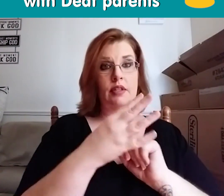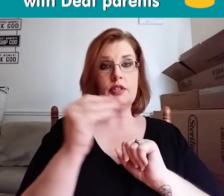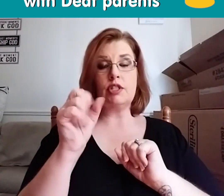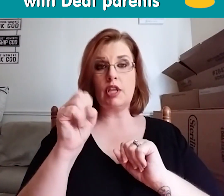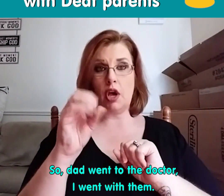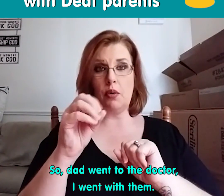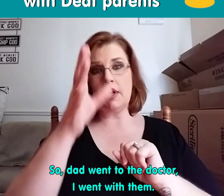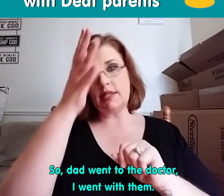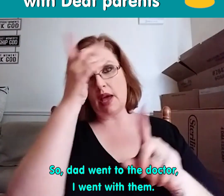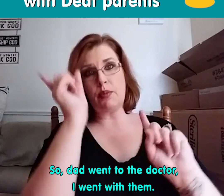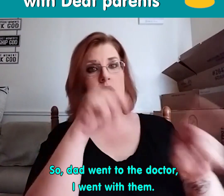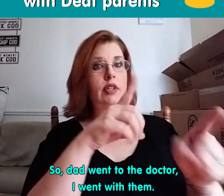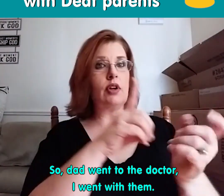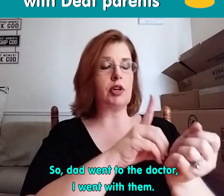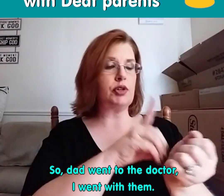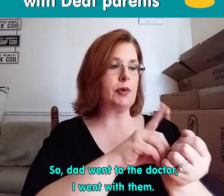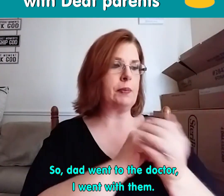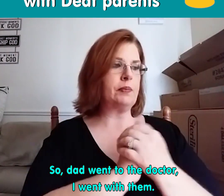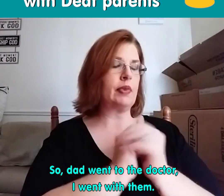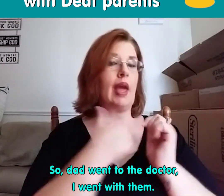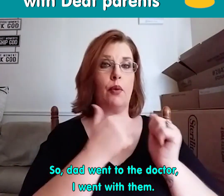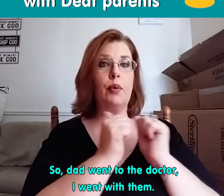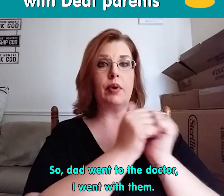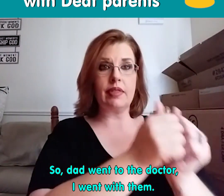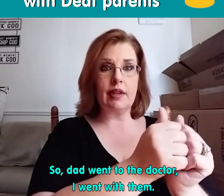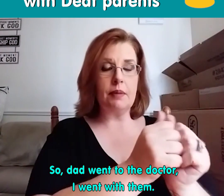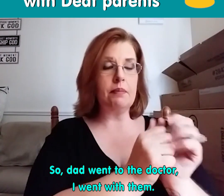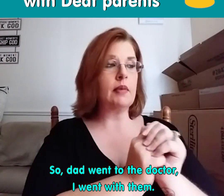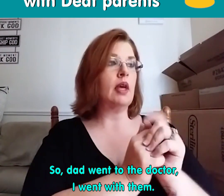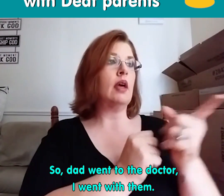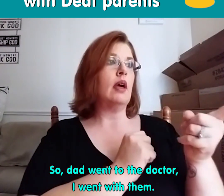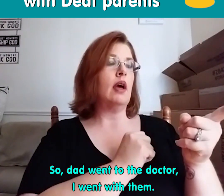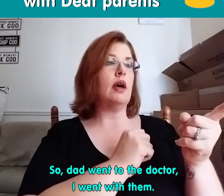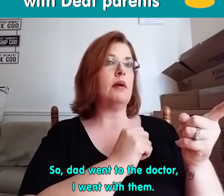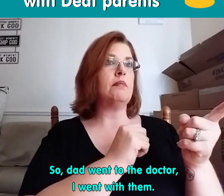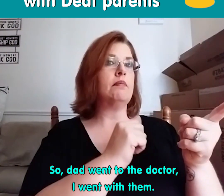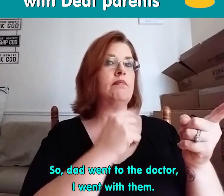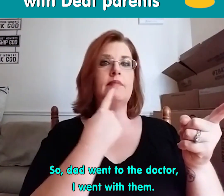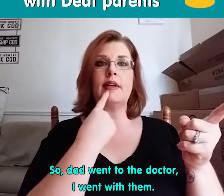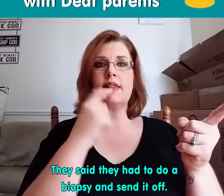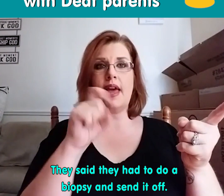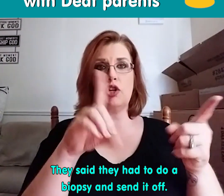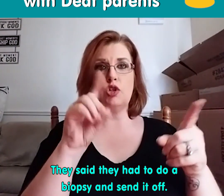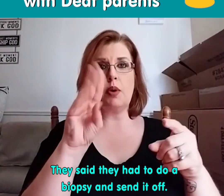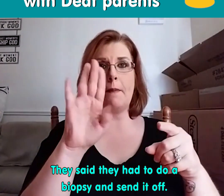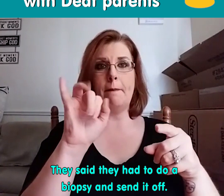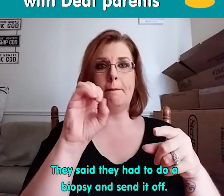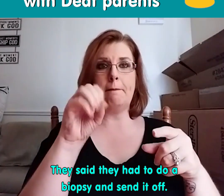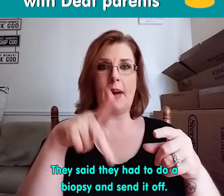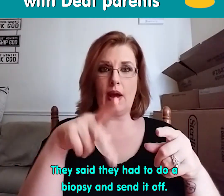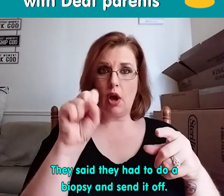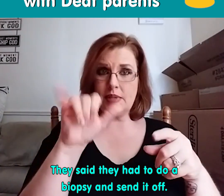And so Dad went to the doctor. I went with him. They said they had to do a